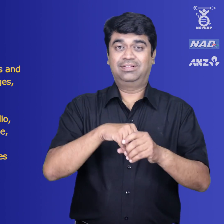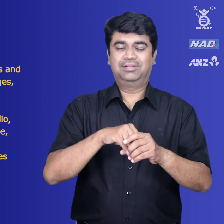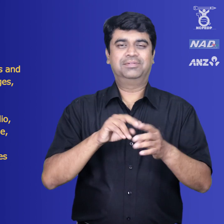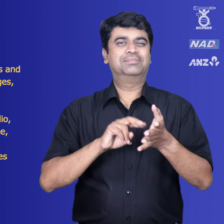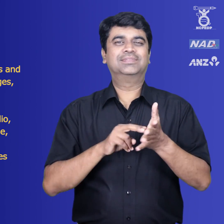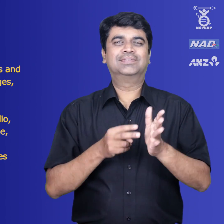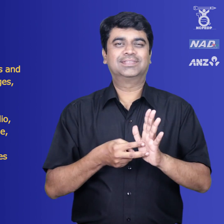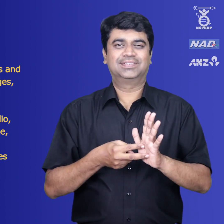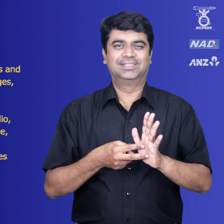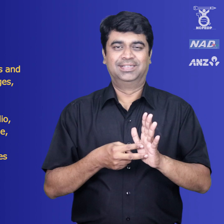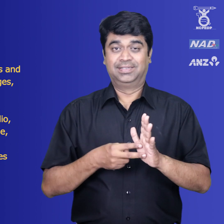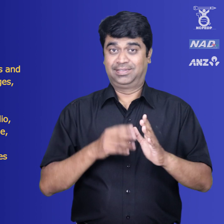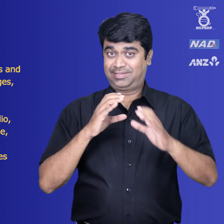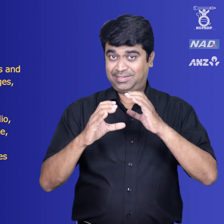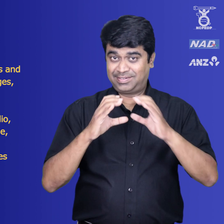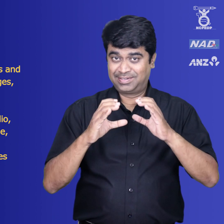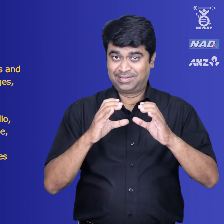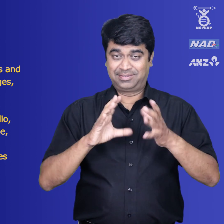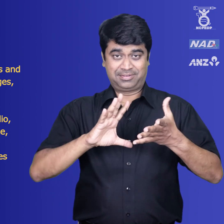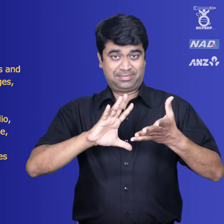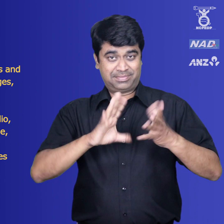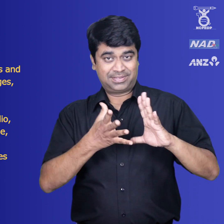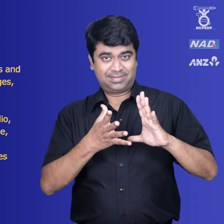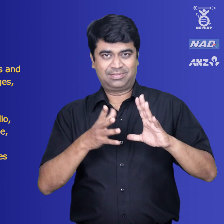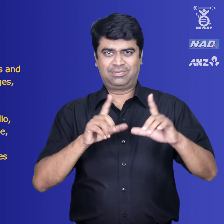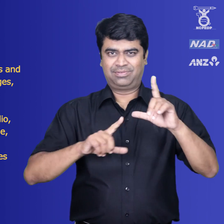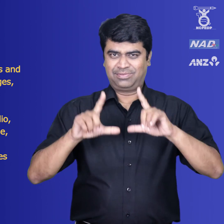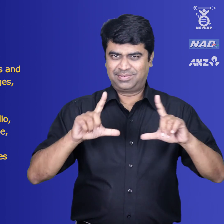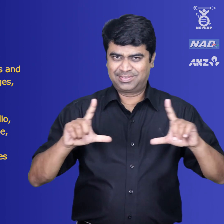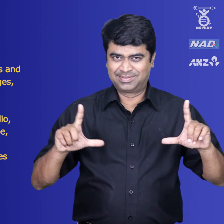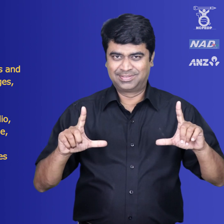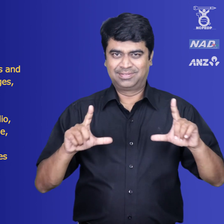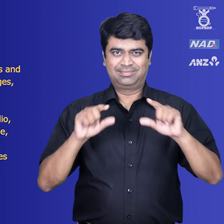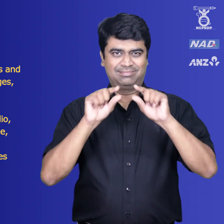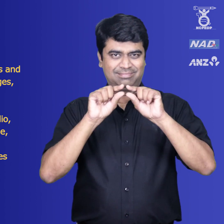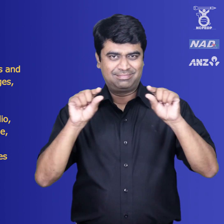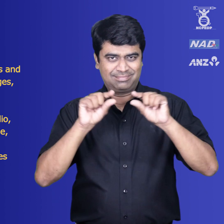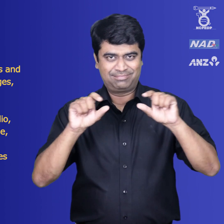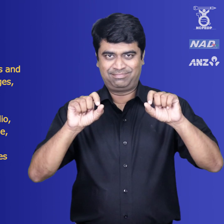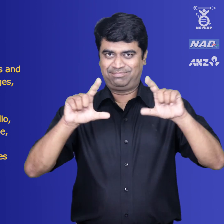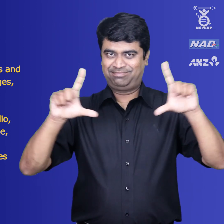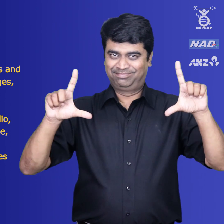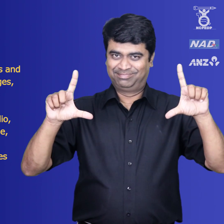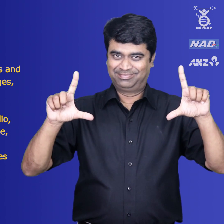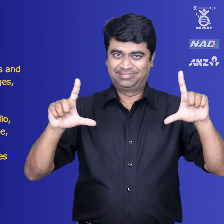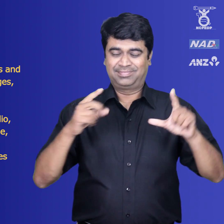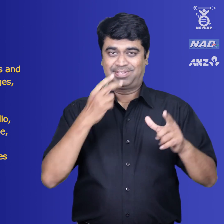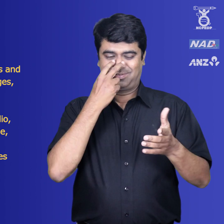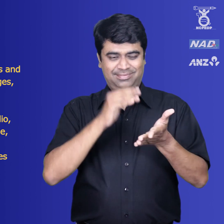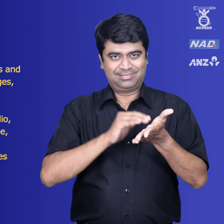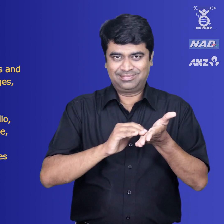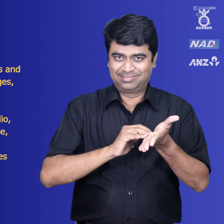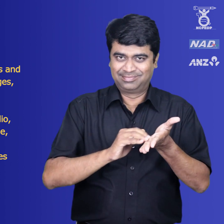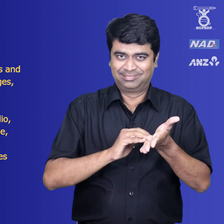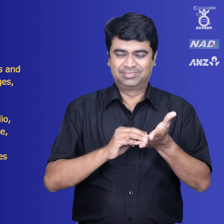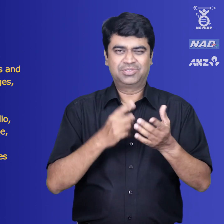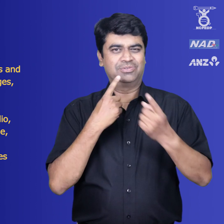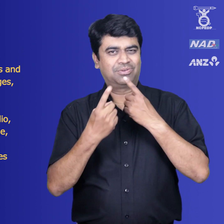Communication includes means and formats of communication, languages, display